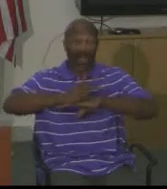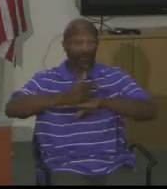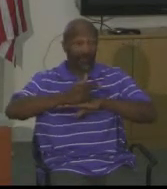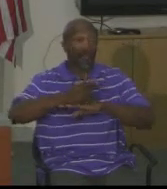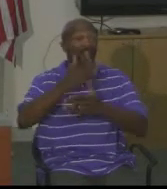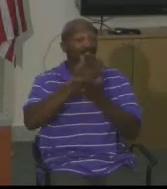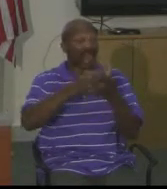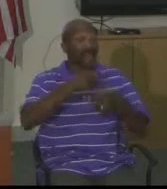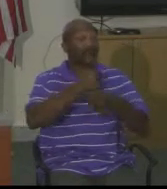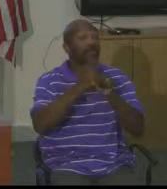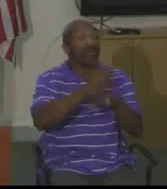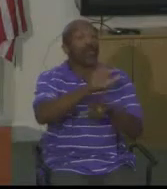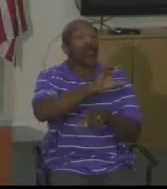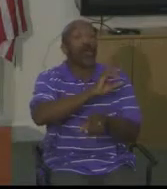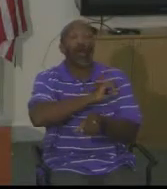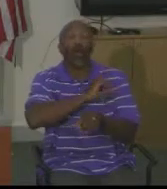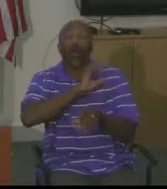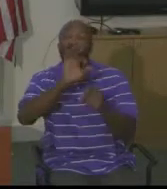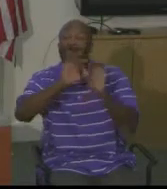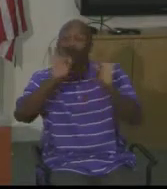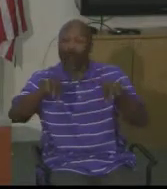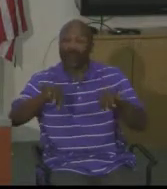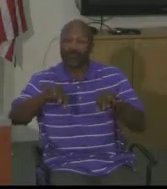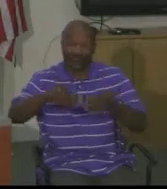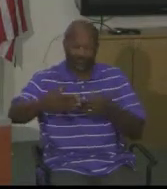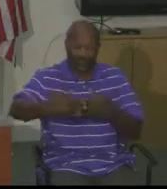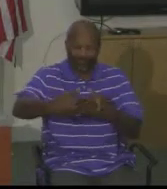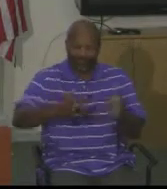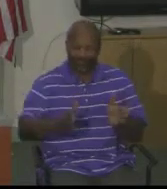that make their own form factor.